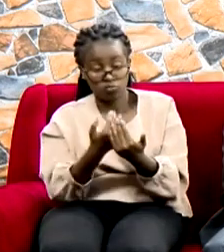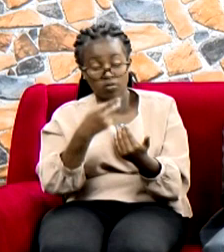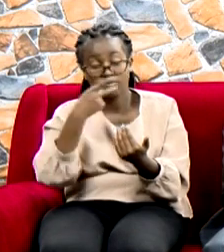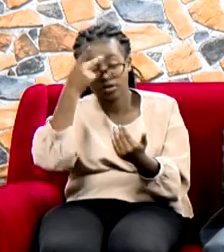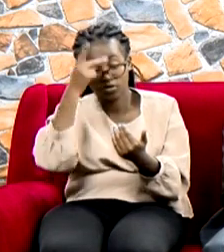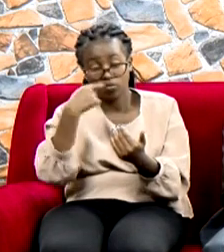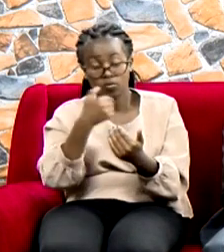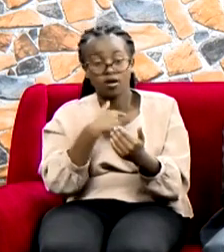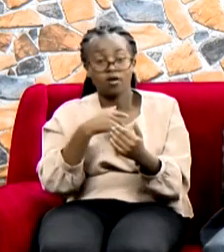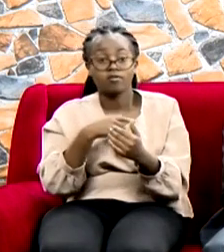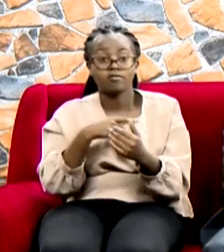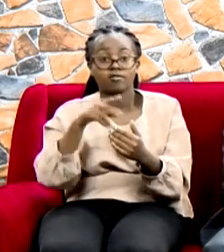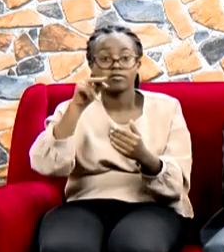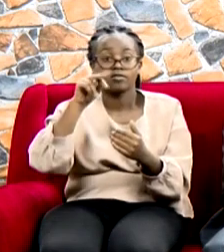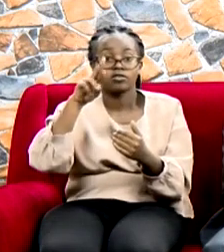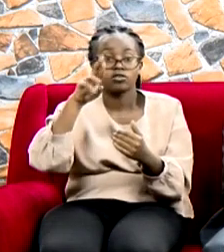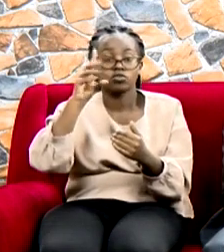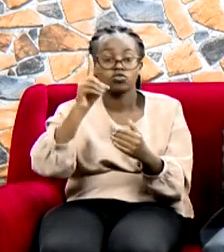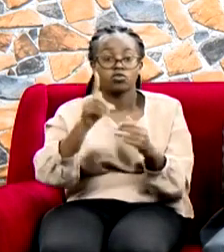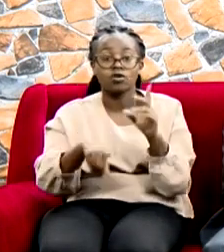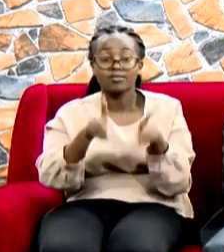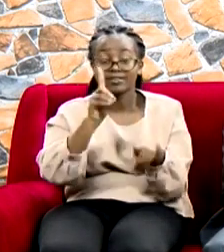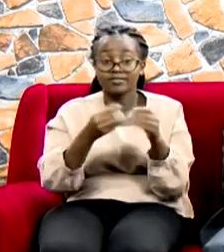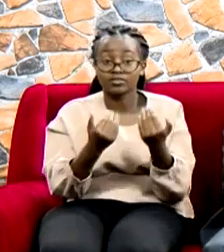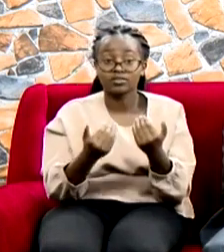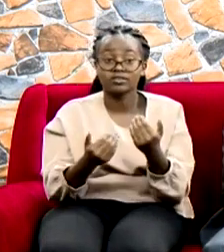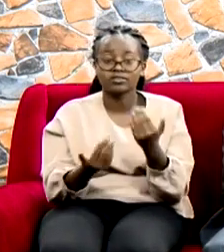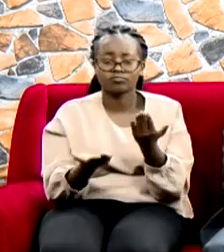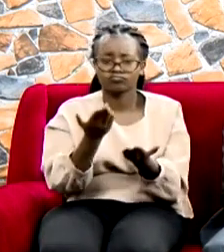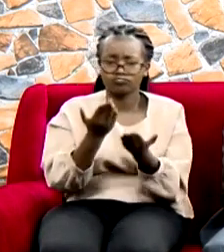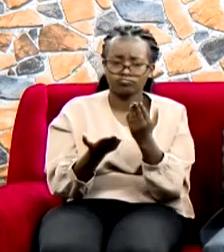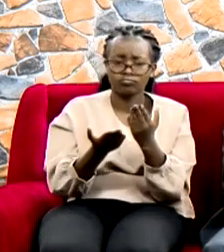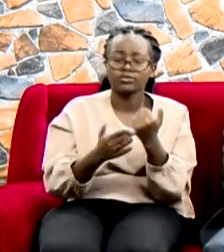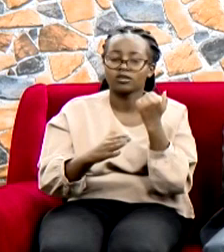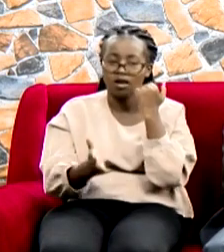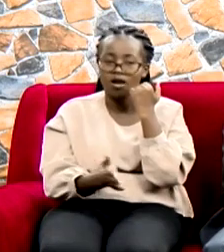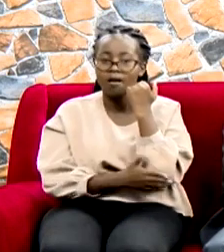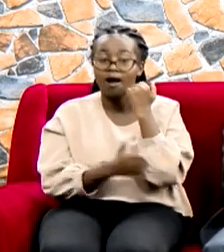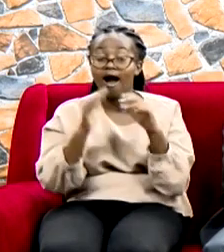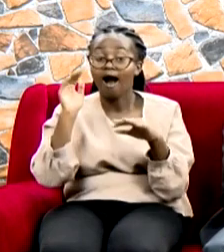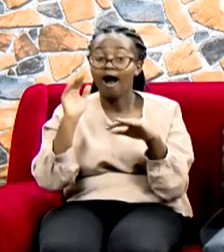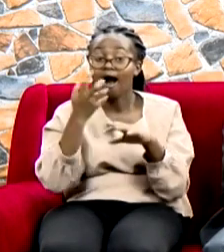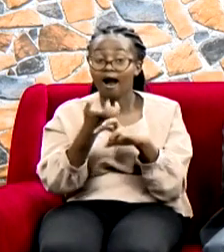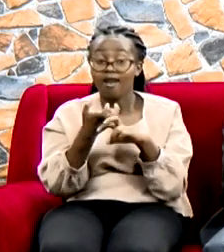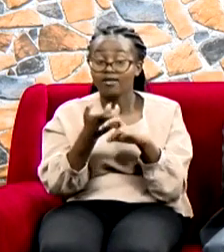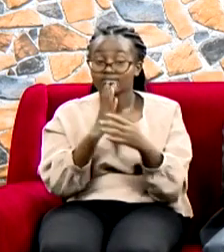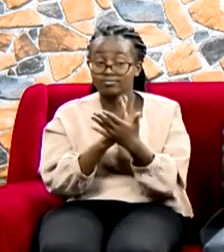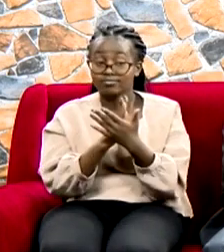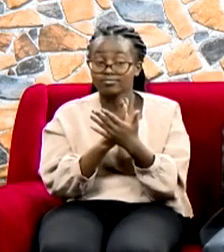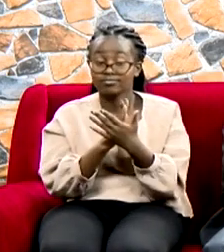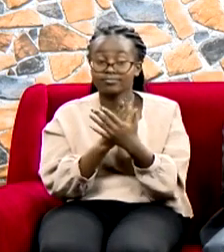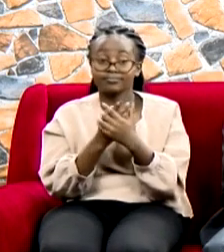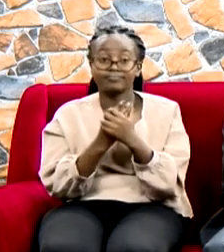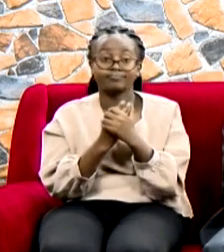who has a neurodiverse child, for you to try and really gauge them can be a bit difficult. Yes. It can be a bit difficult.